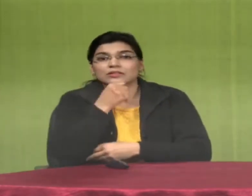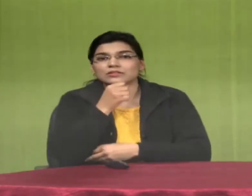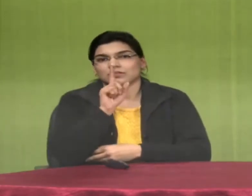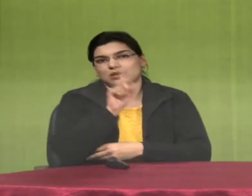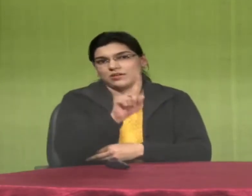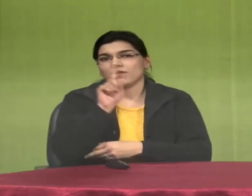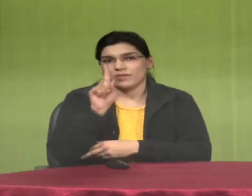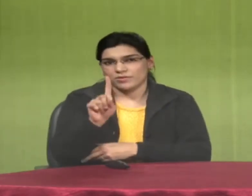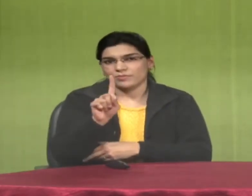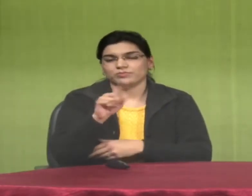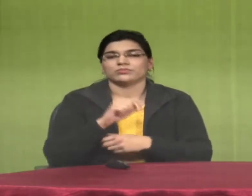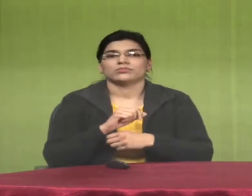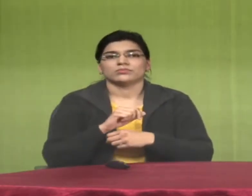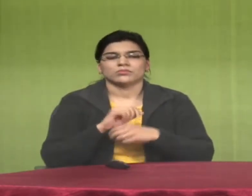moved the family